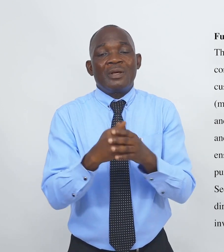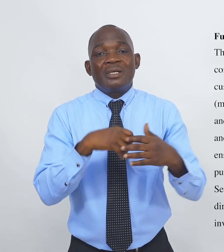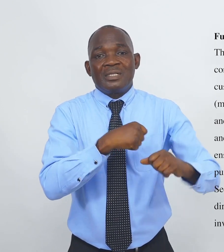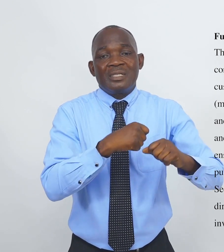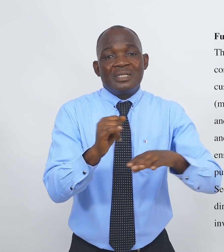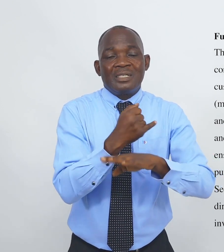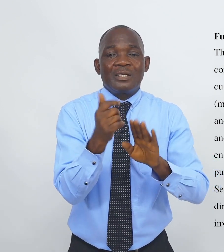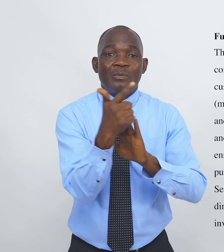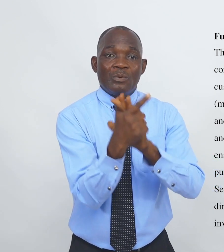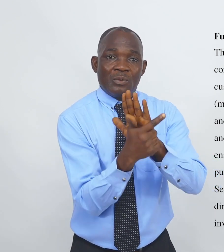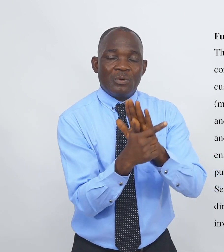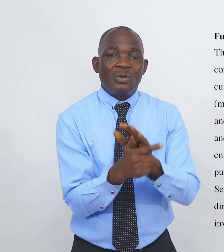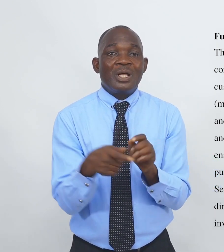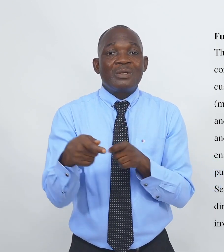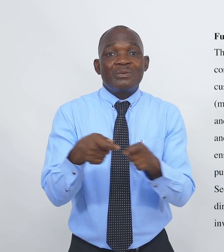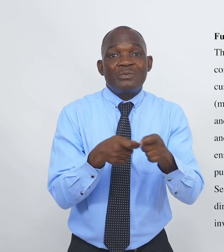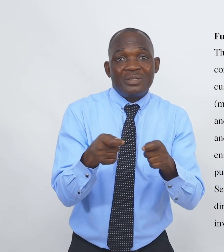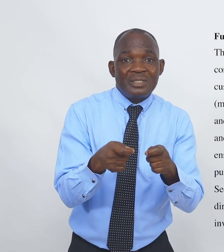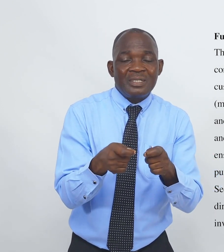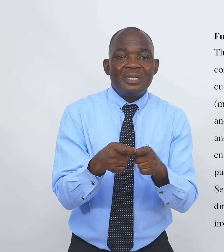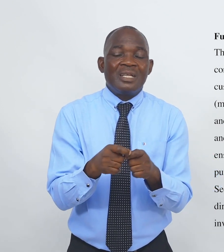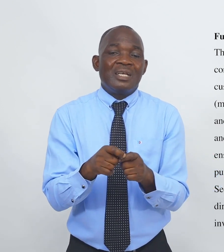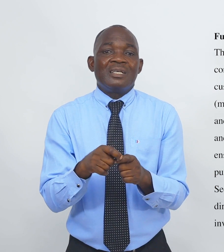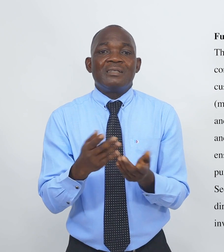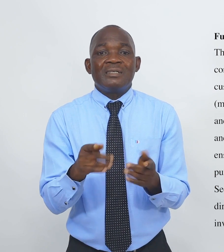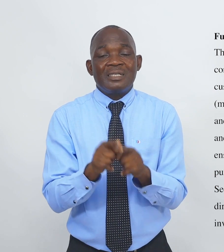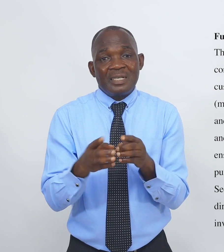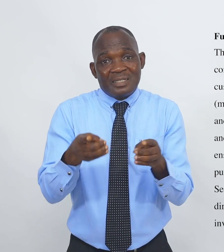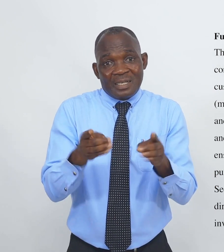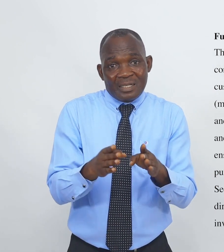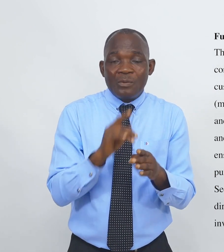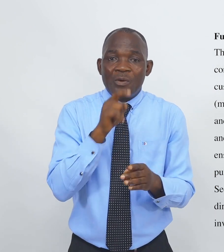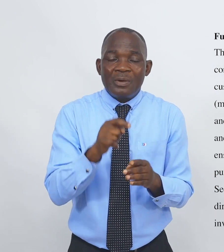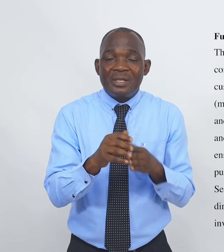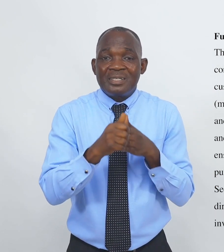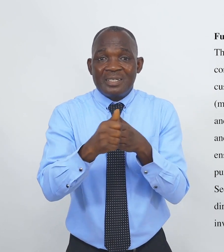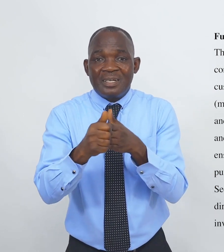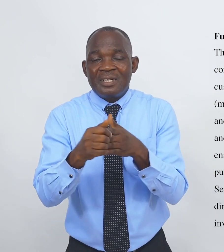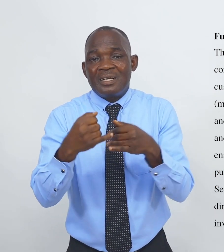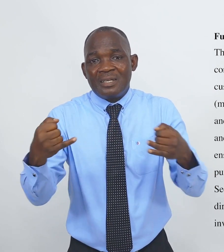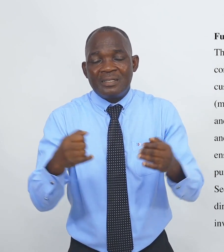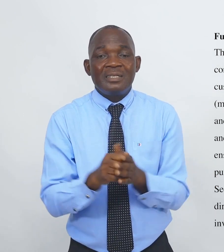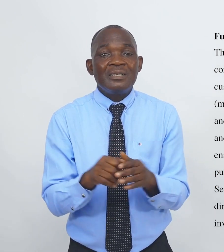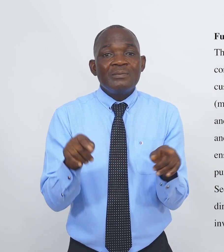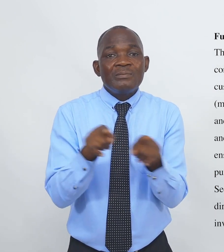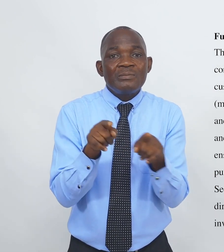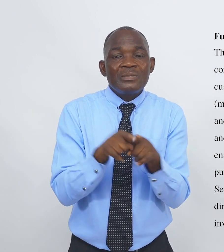industry laws, regulations, circulars, directives, and guidelines, and in the